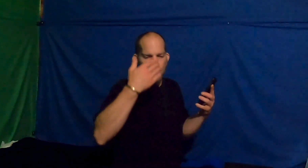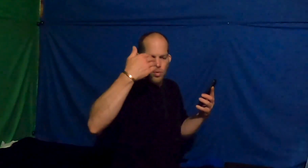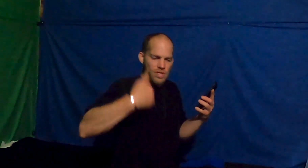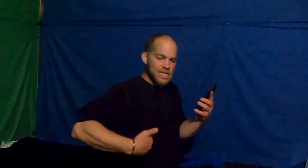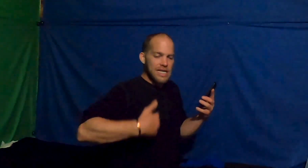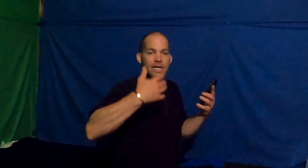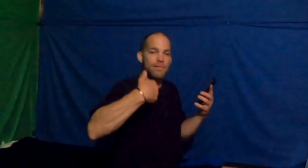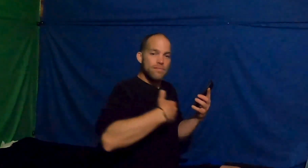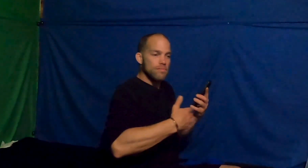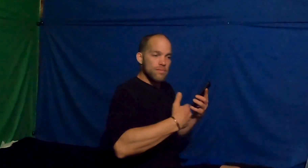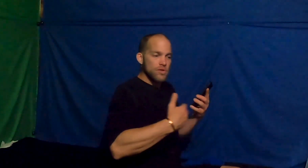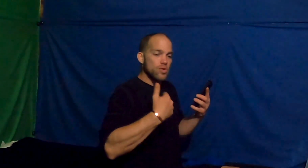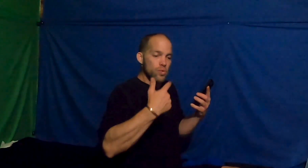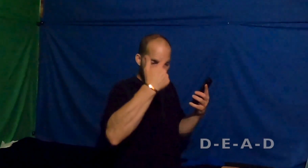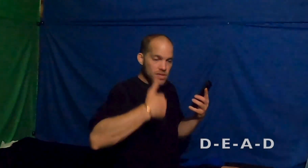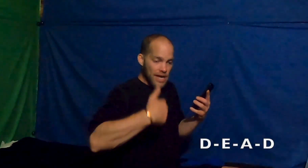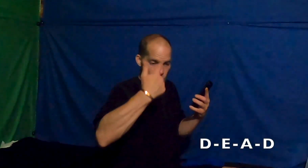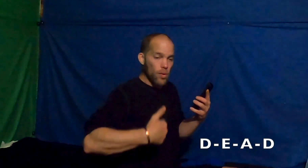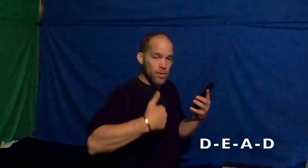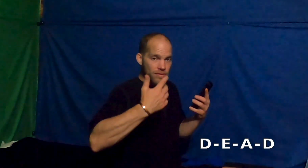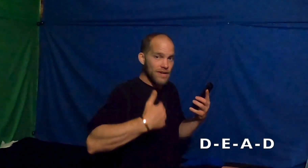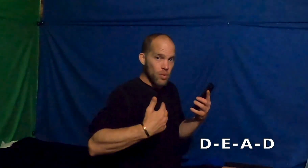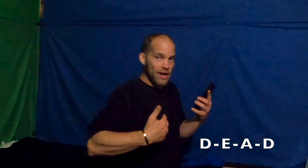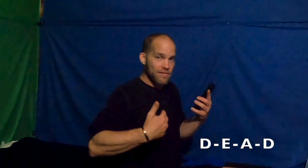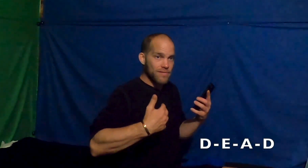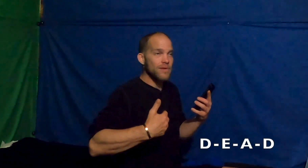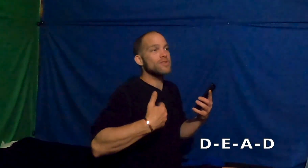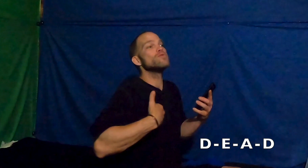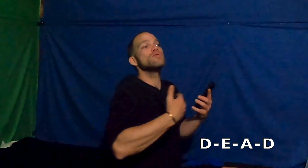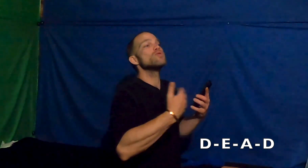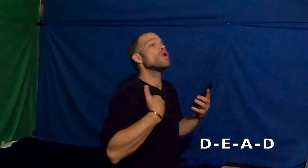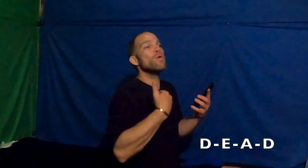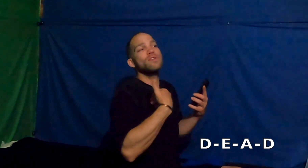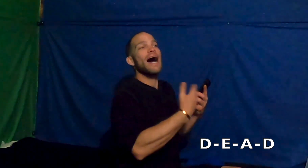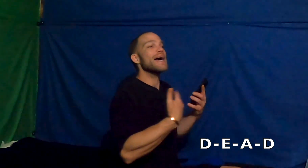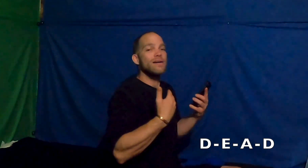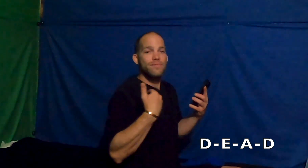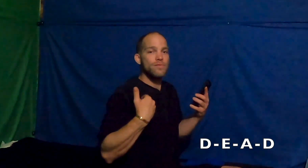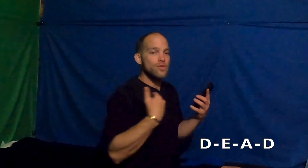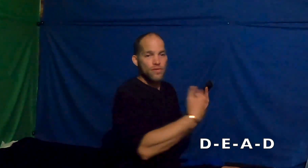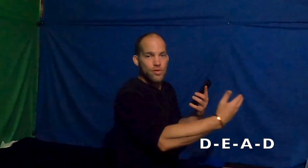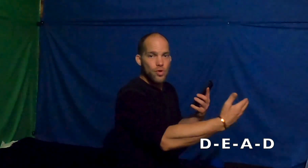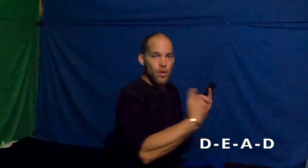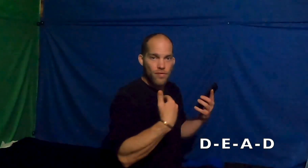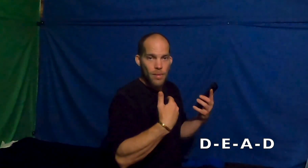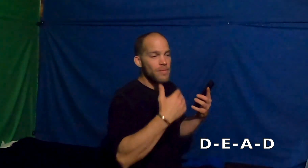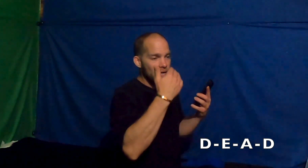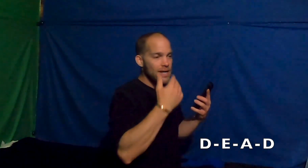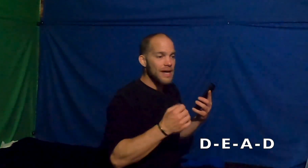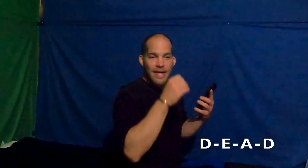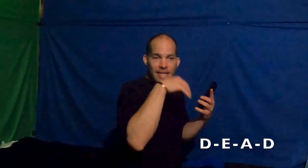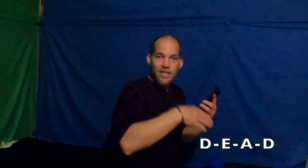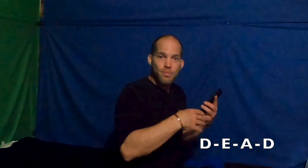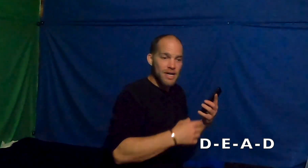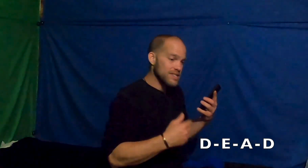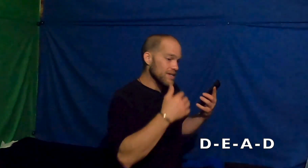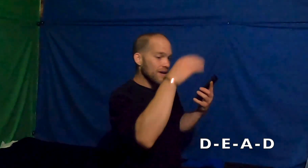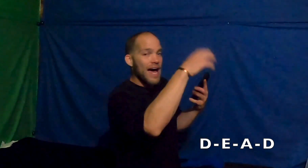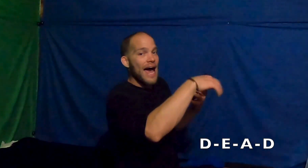to take or give away, or to go dia, to or from. The expressed